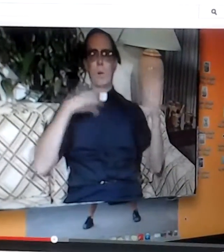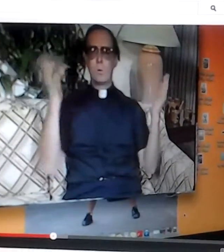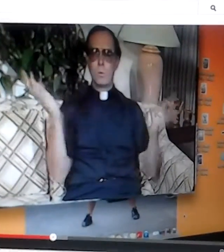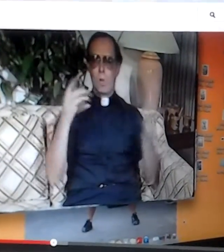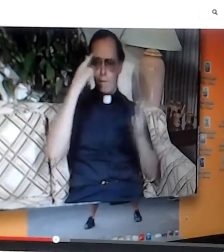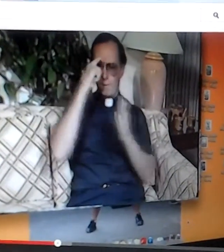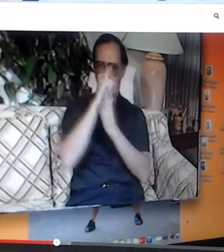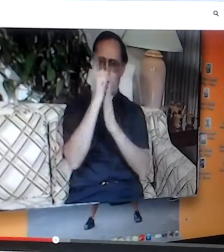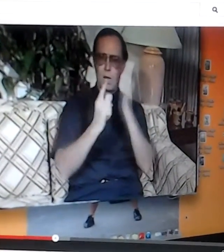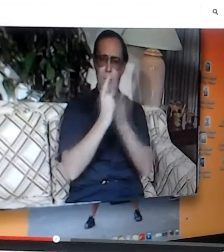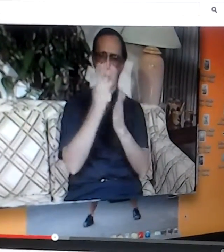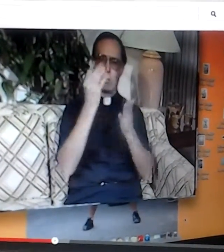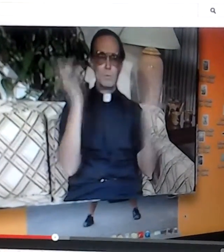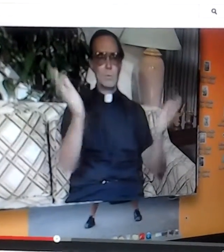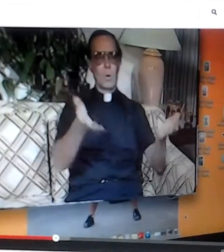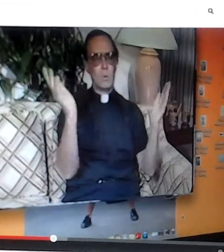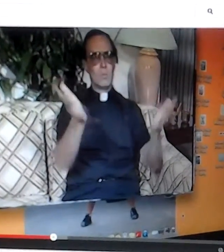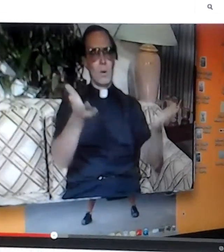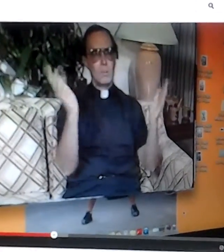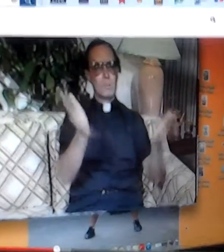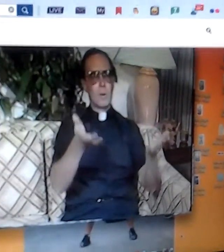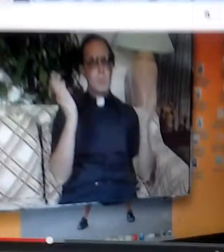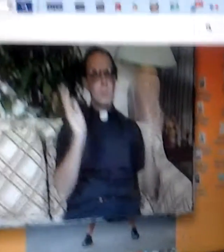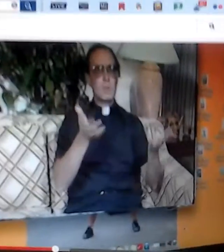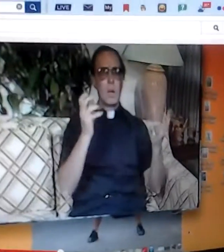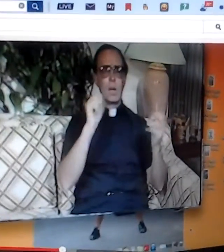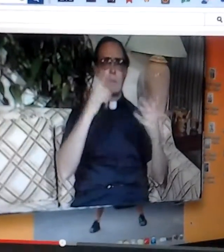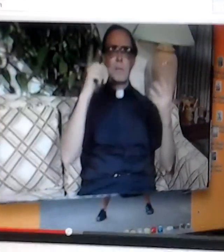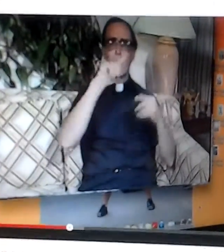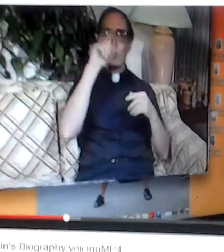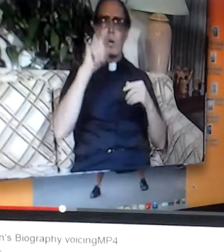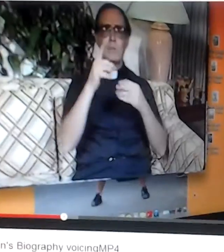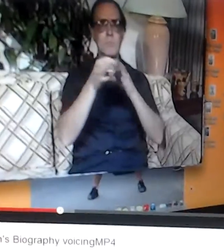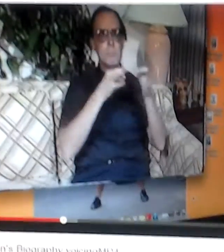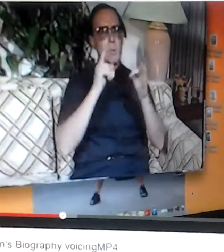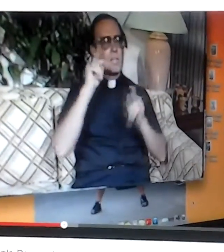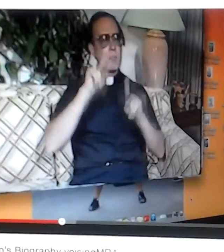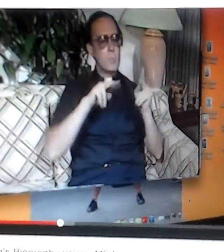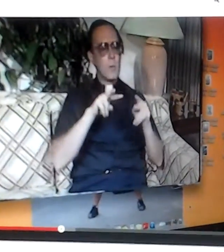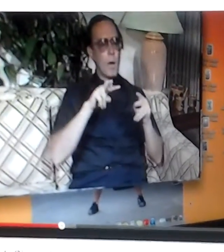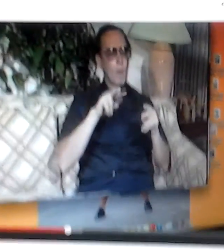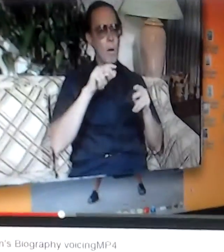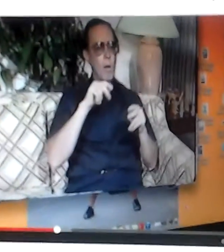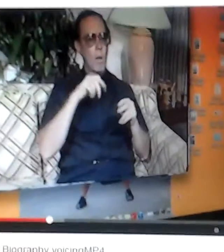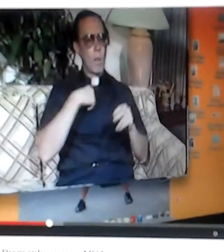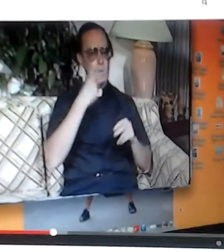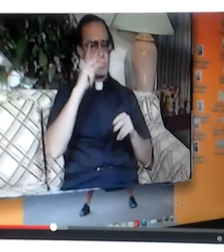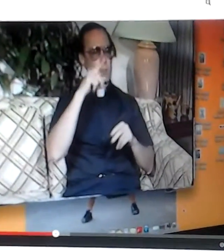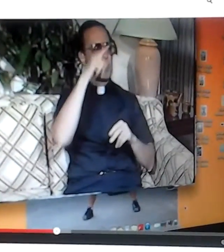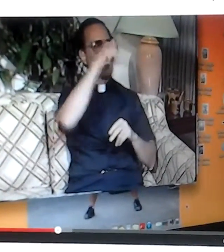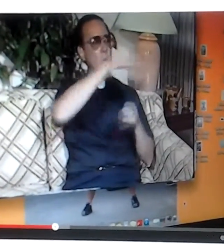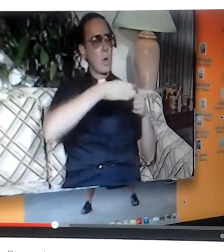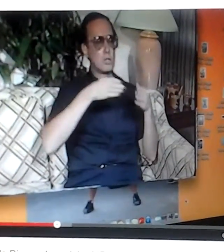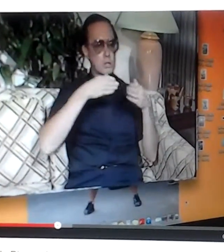We both were feeling a little awkward and feeling nervous. So for about an hour we chatted, we communicated, we talked.